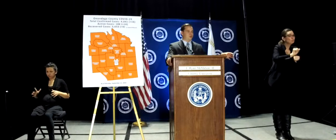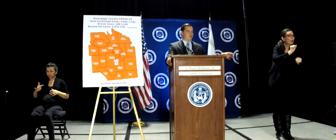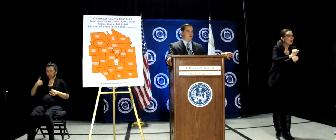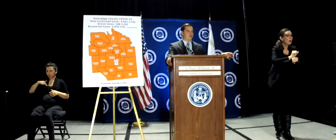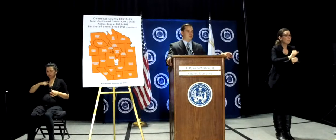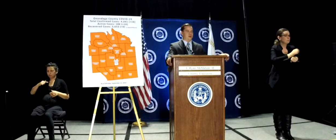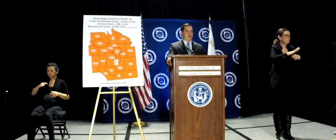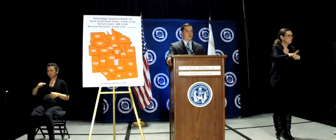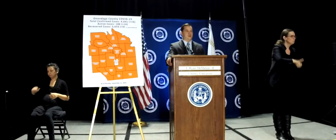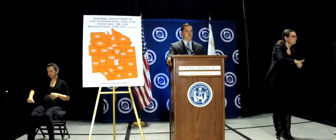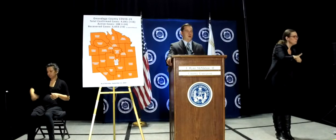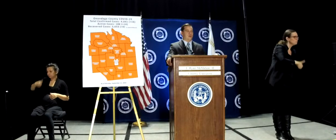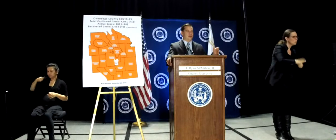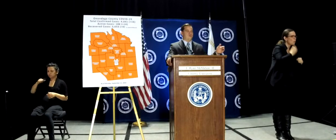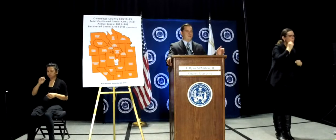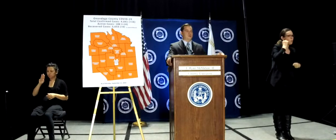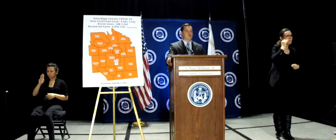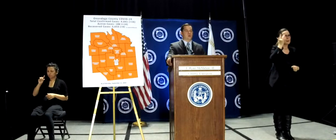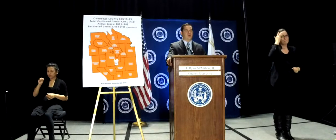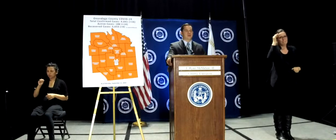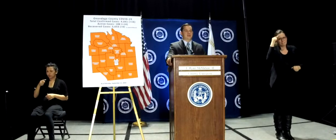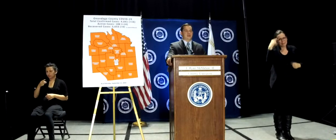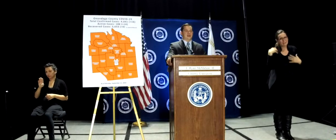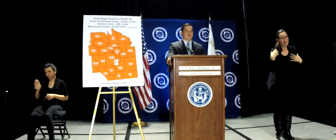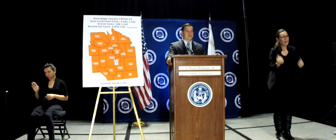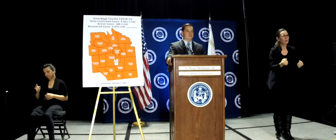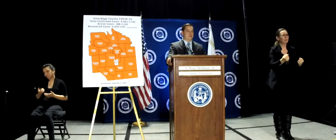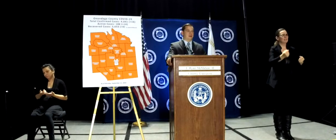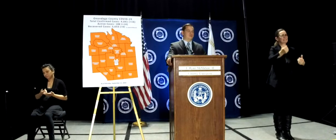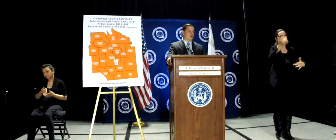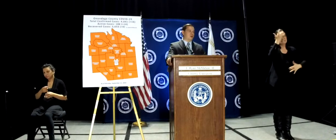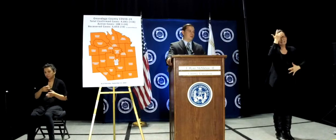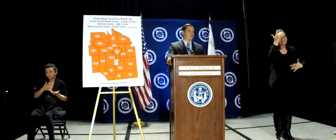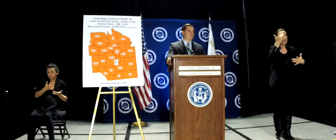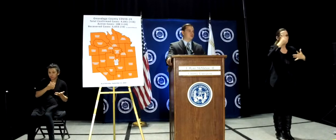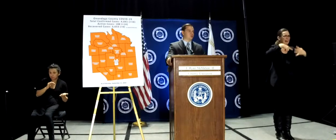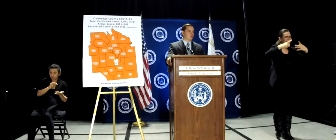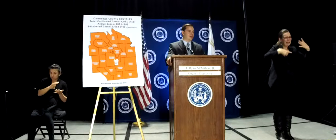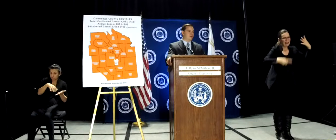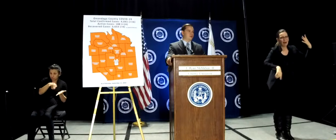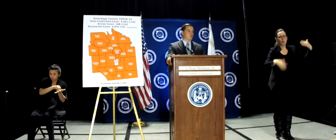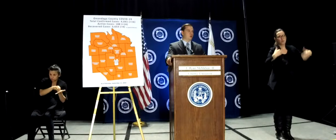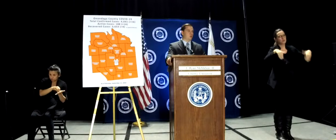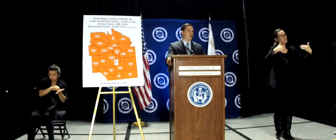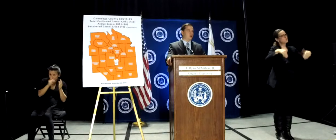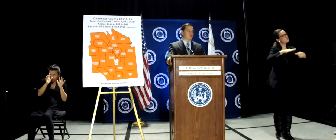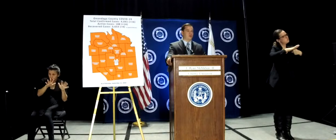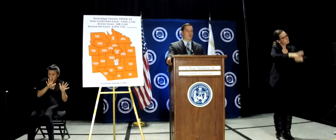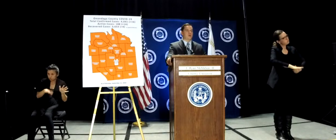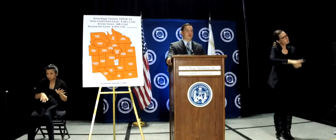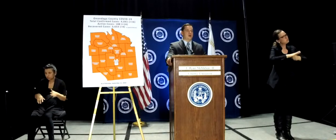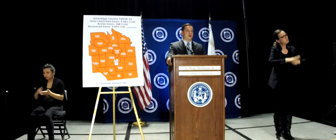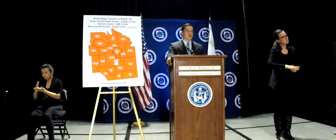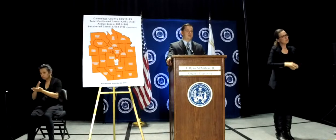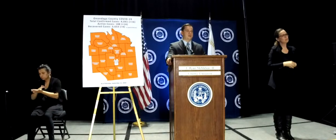They're living in a pandemic as well. They have families as well. And at the same time, I have to talk about fiscal realities of where we are.